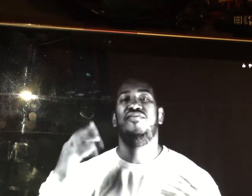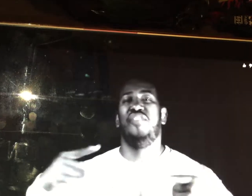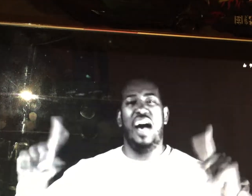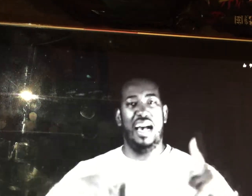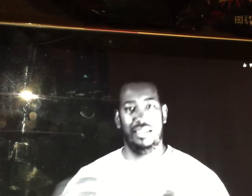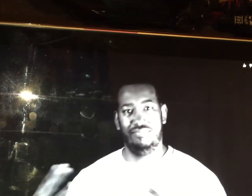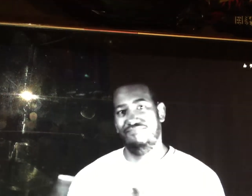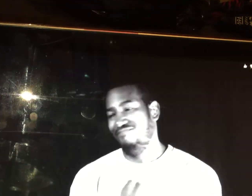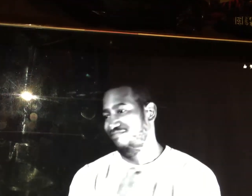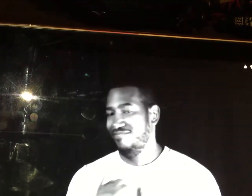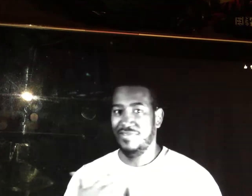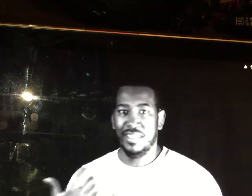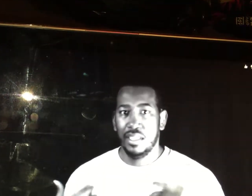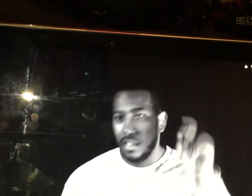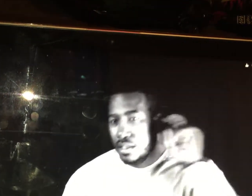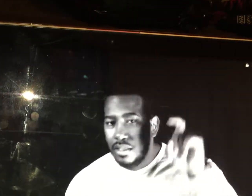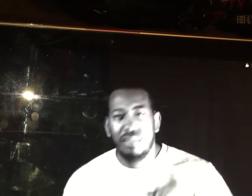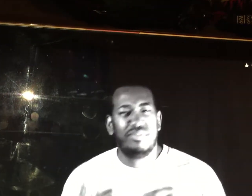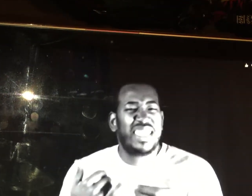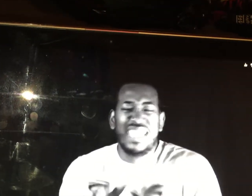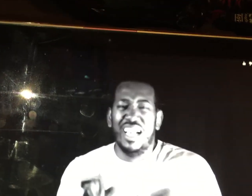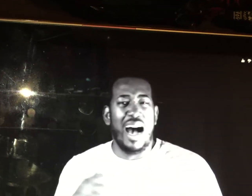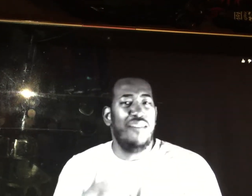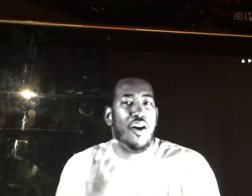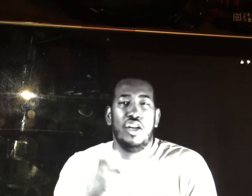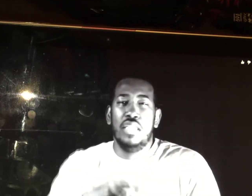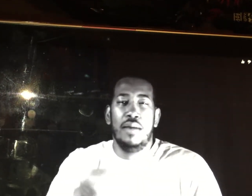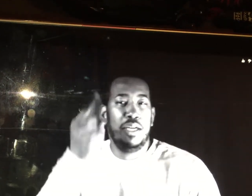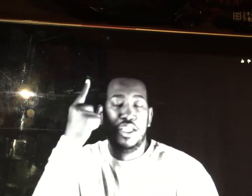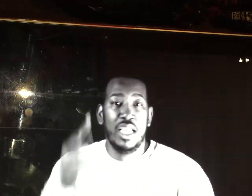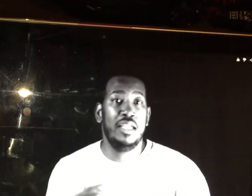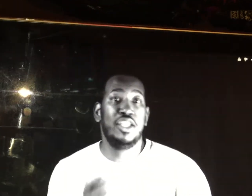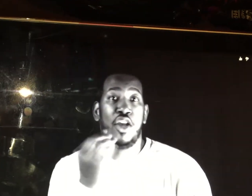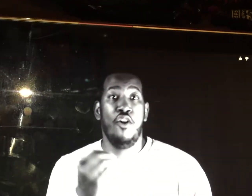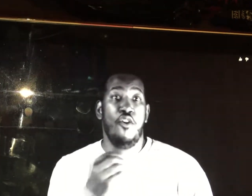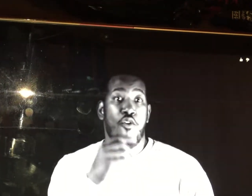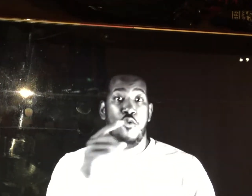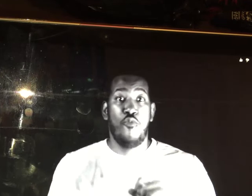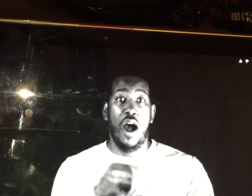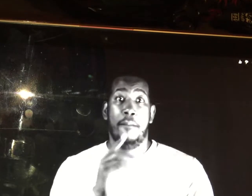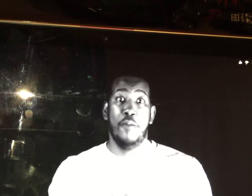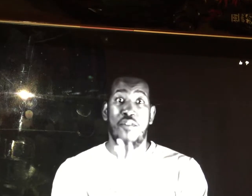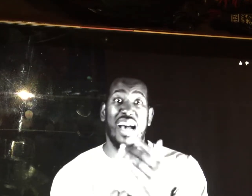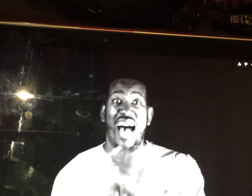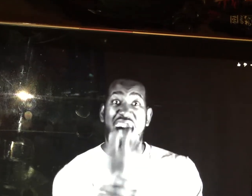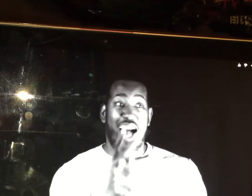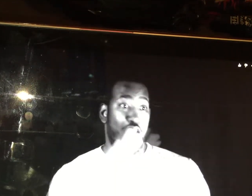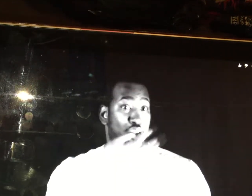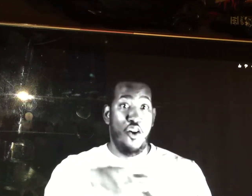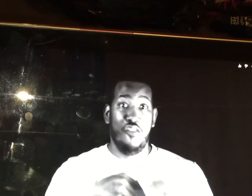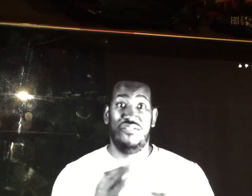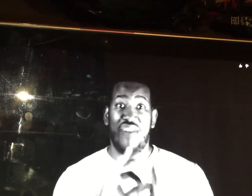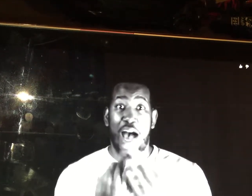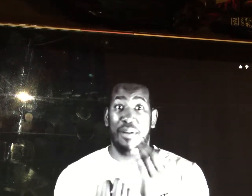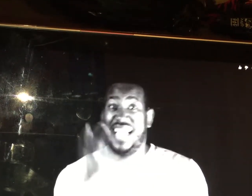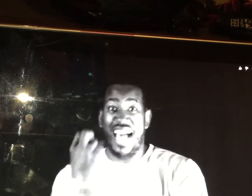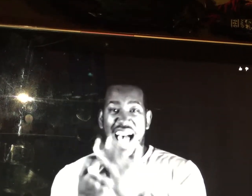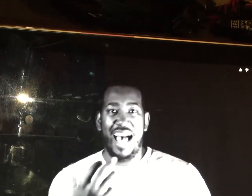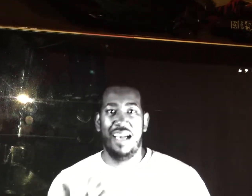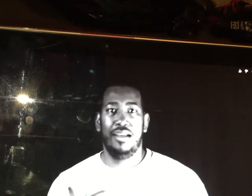I did get hearing aids. I finally got the chance. But I still had a hard time understanding. Like